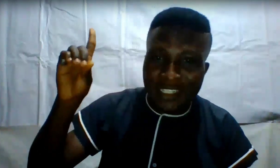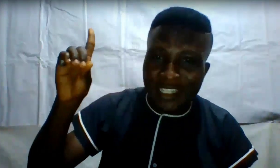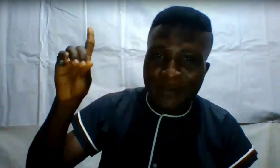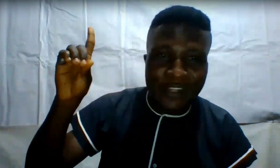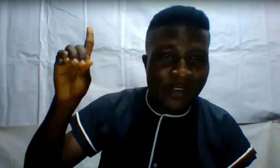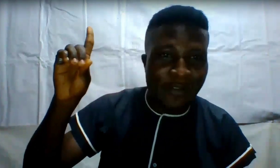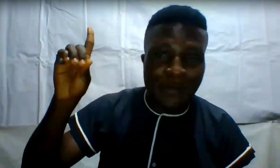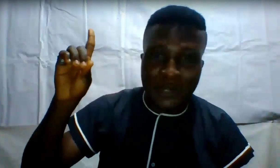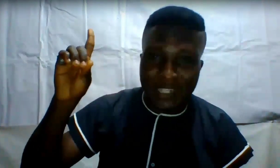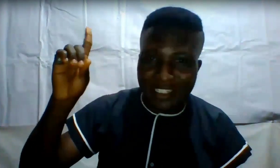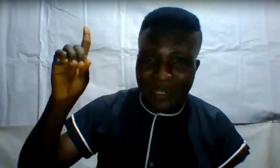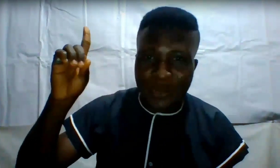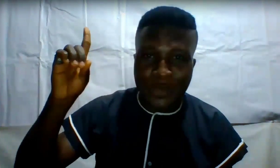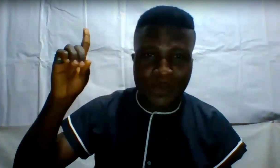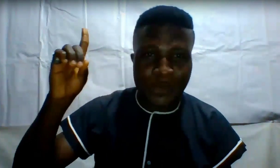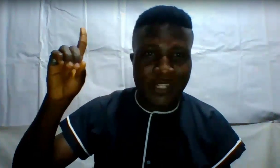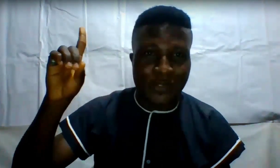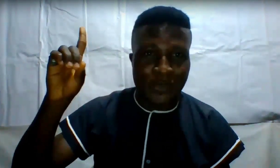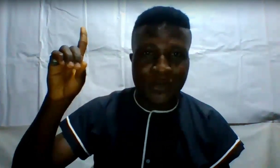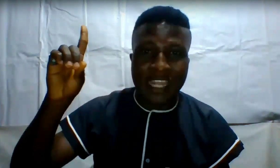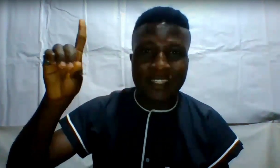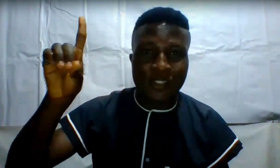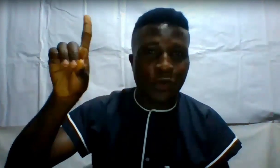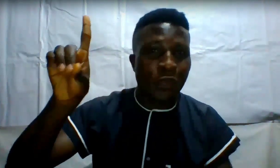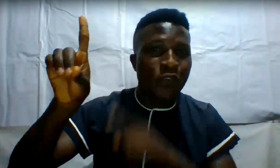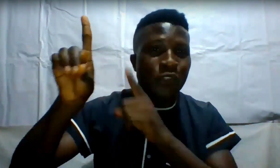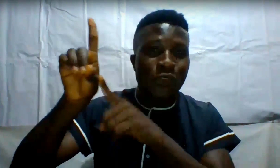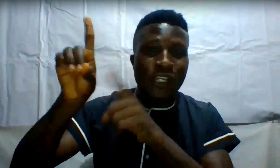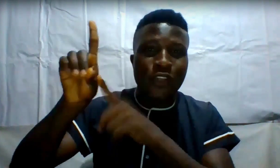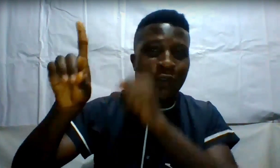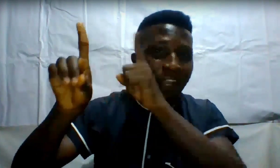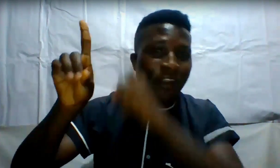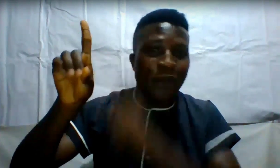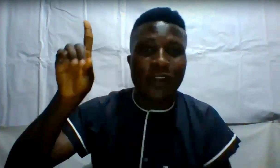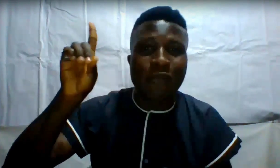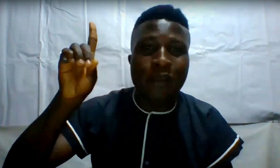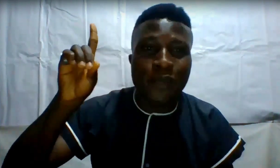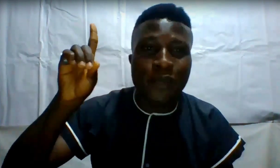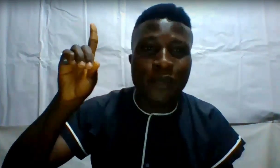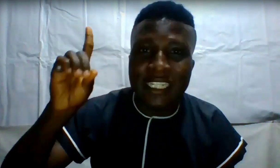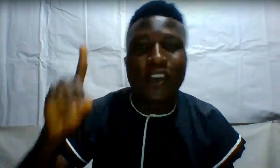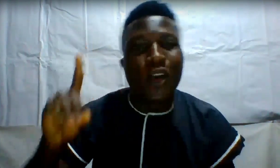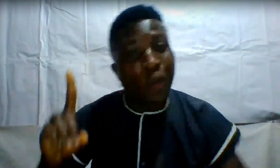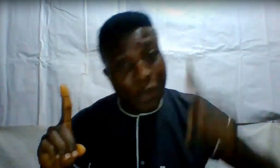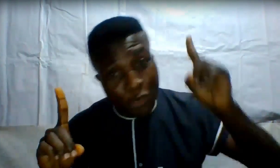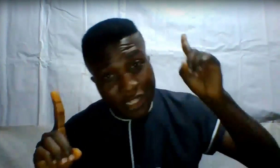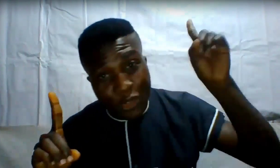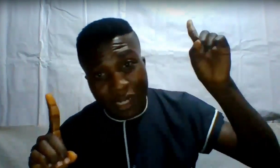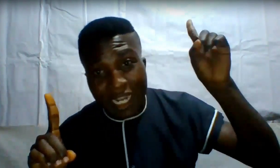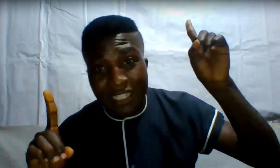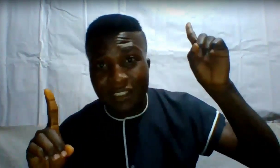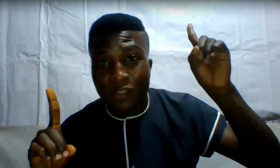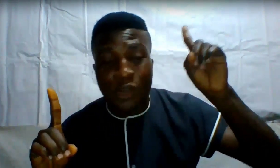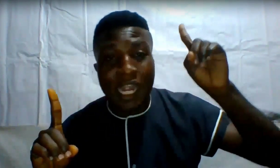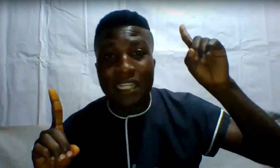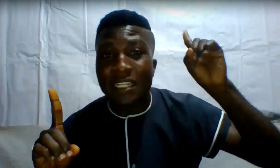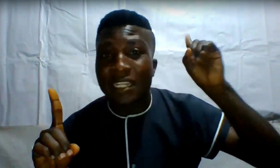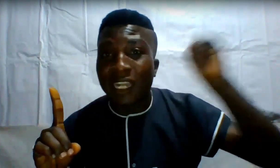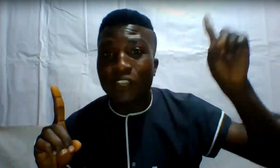will understand where you're going to, right? So when you're doing your Area 1, remember your D. And when you're raising your hand in the classroom,